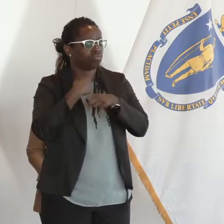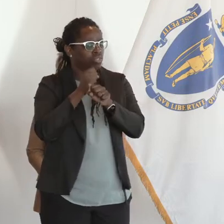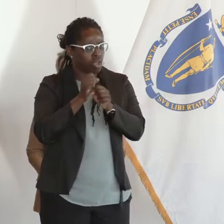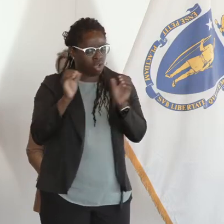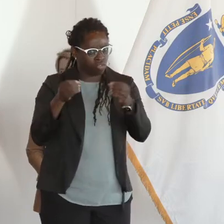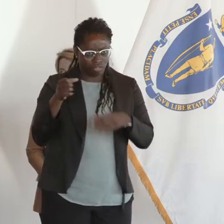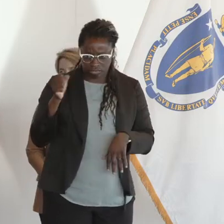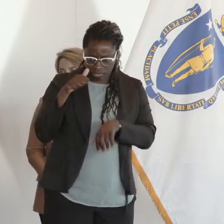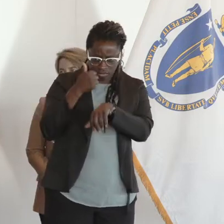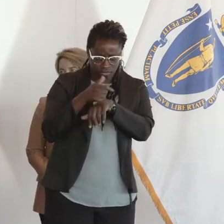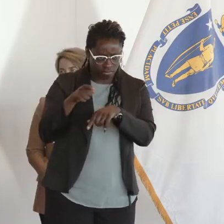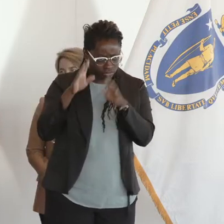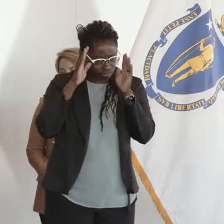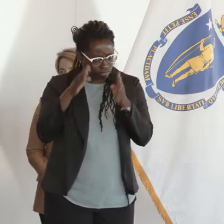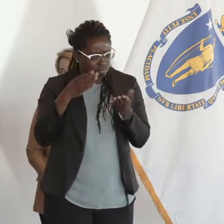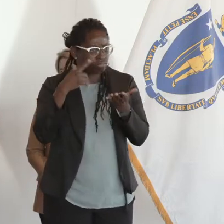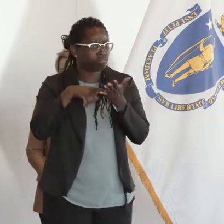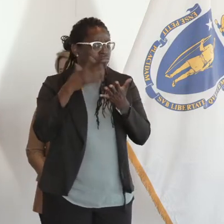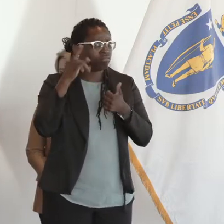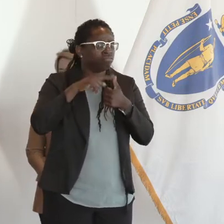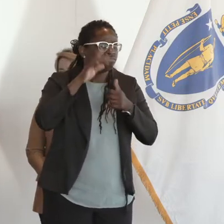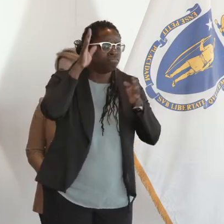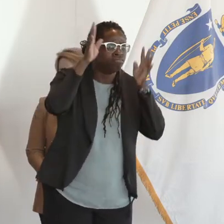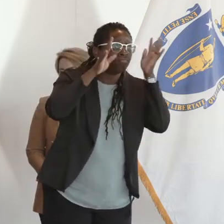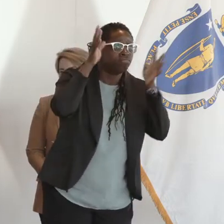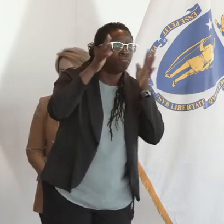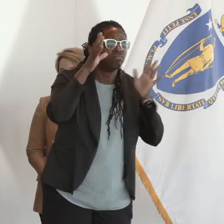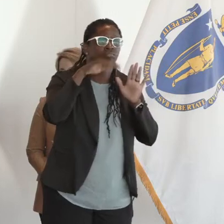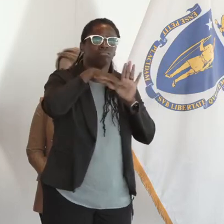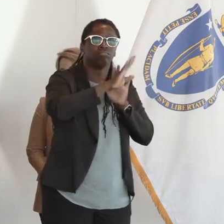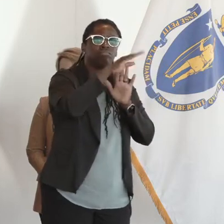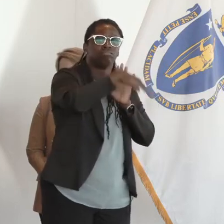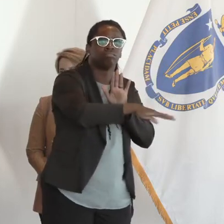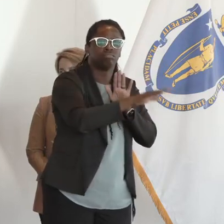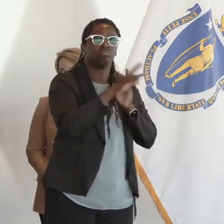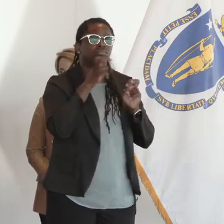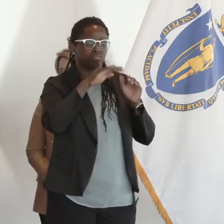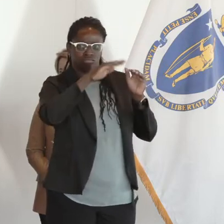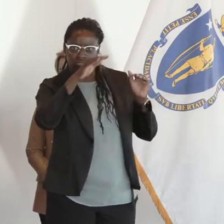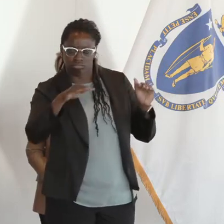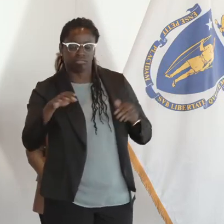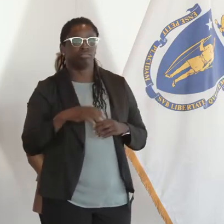Resilience. In her inaugural address, she said, "Where others